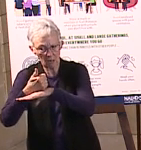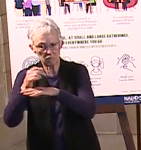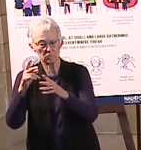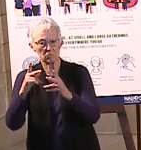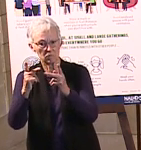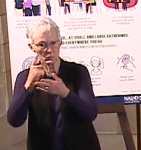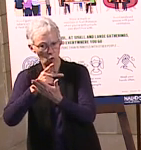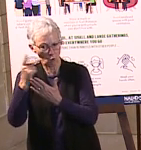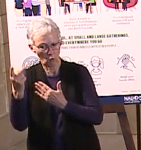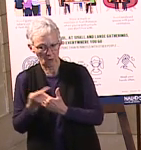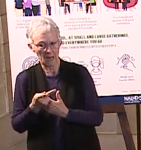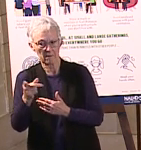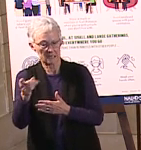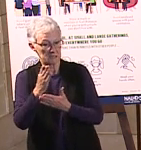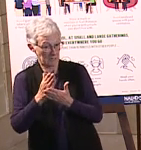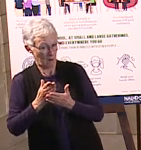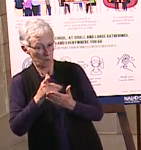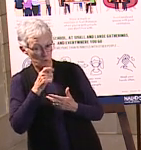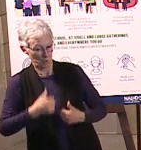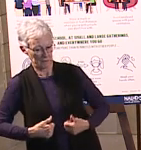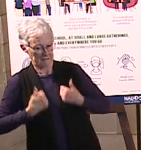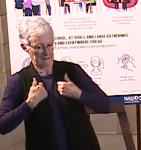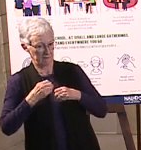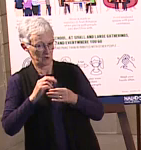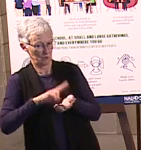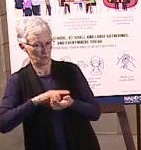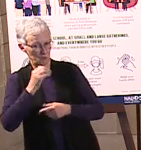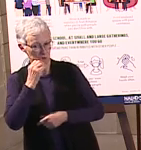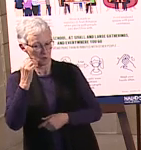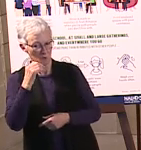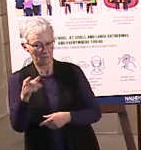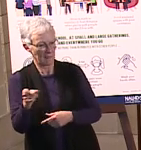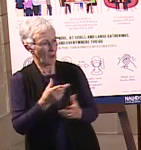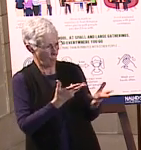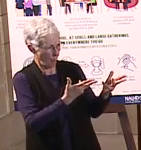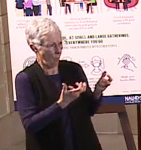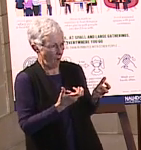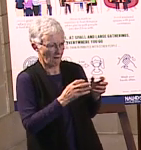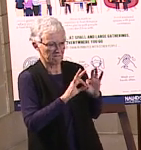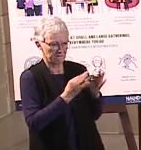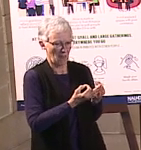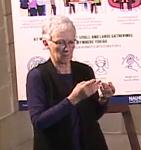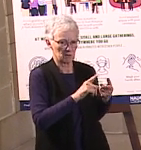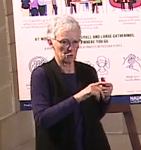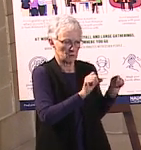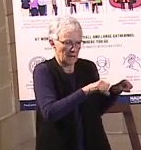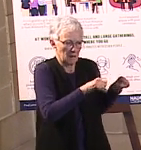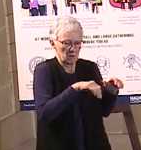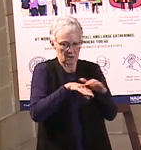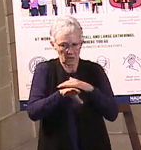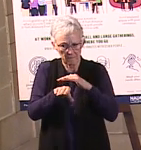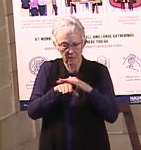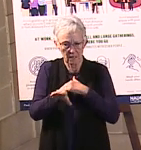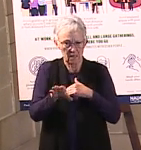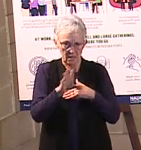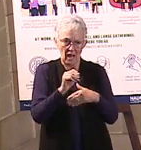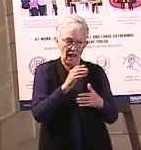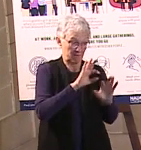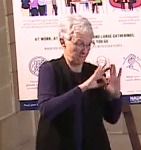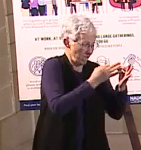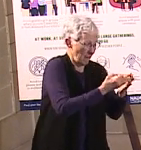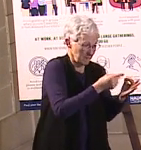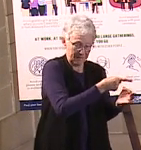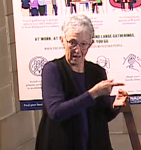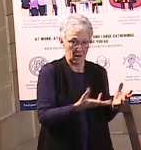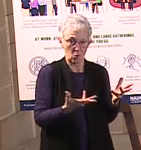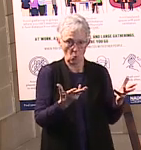to provide this care. And there are also family members who are clearly interested in having more active involvement with, especially